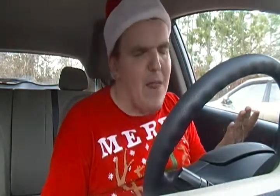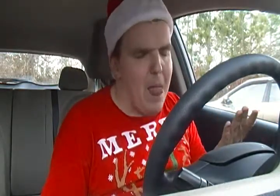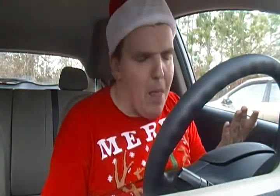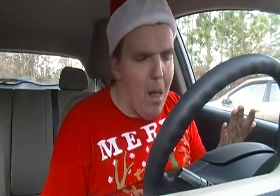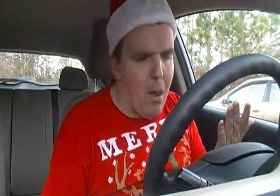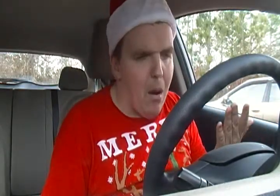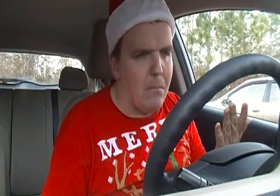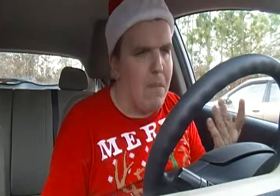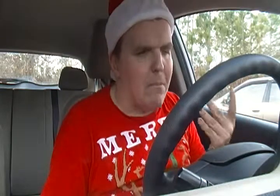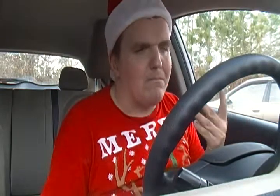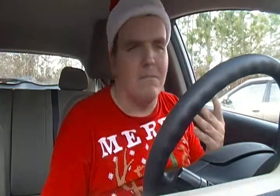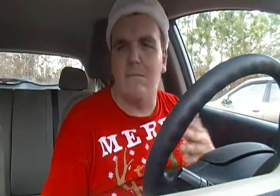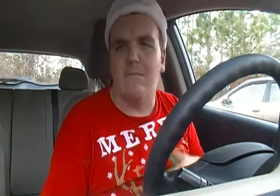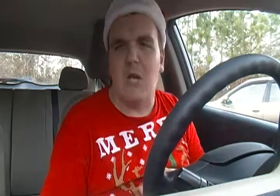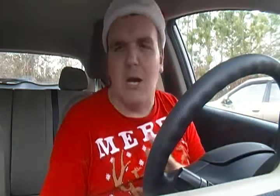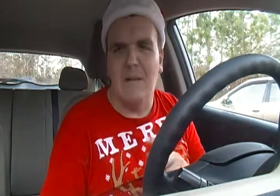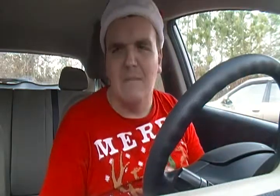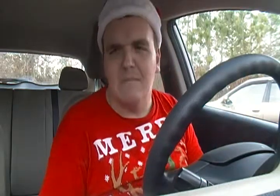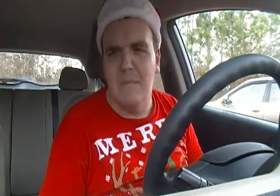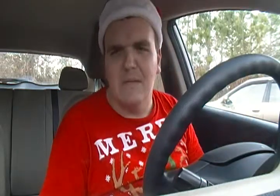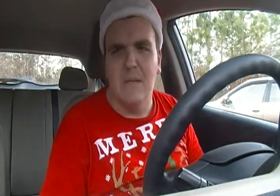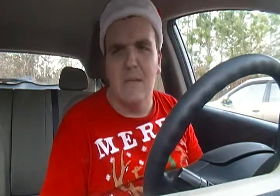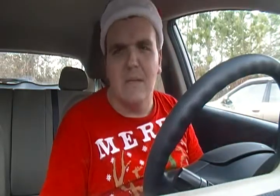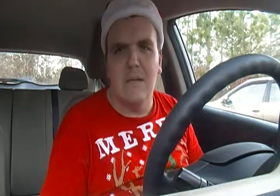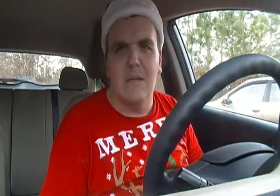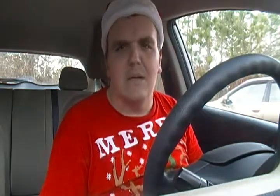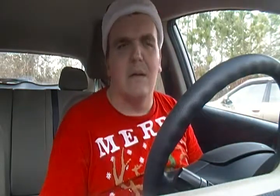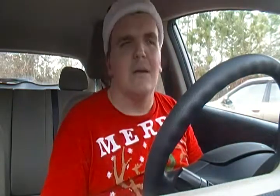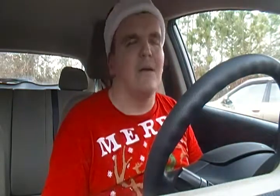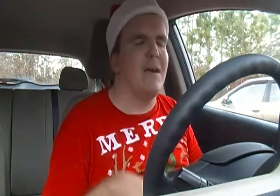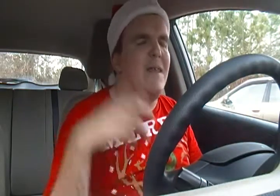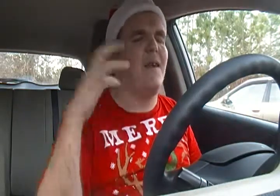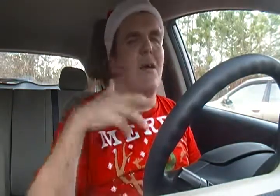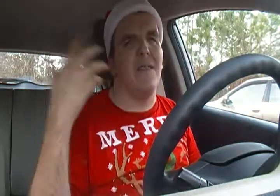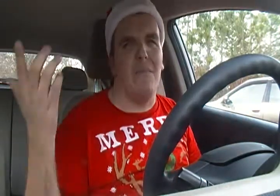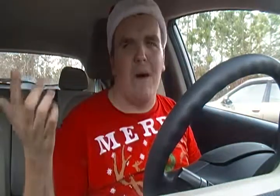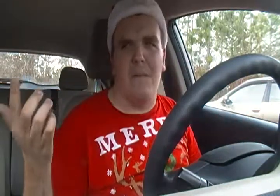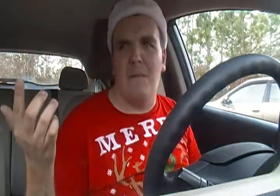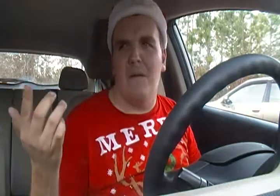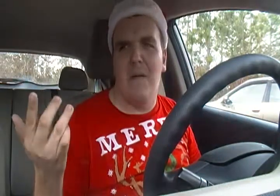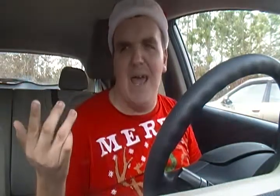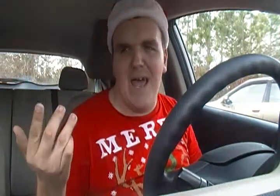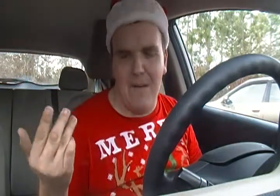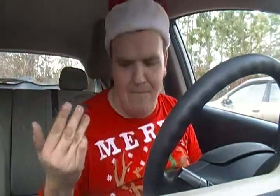go get sorry and they go get the mom and